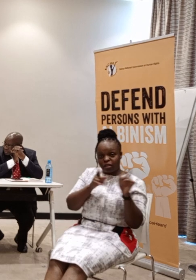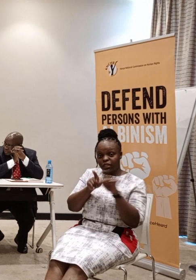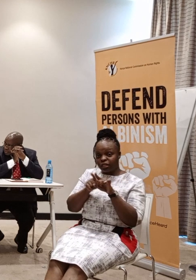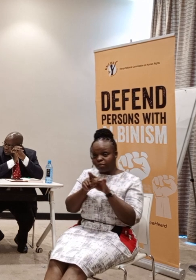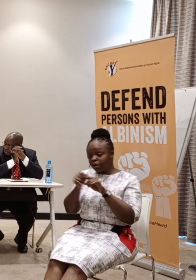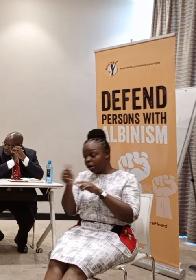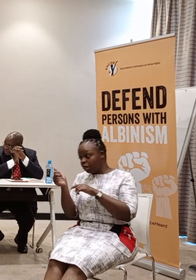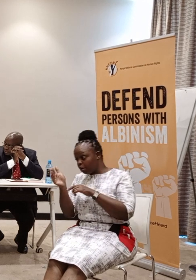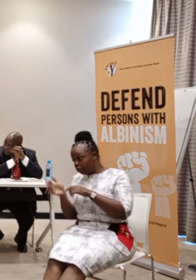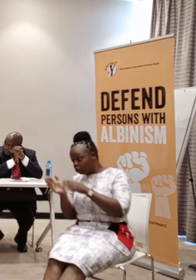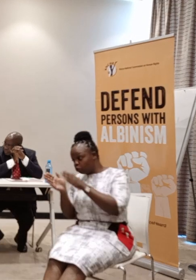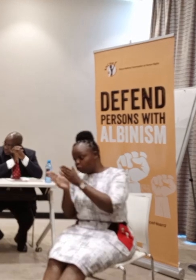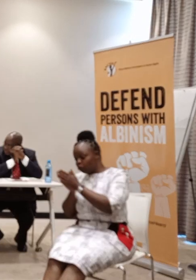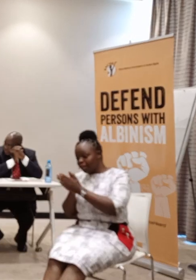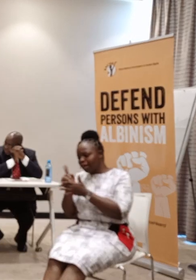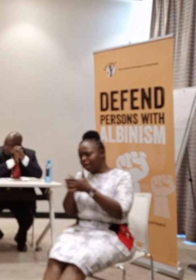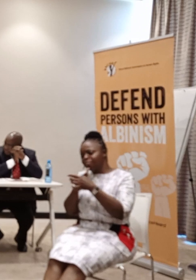with albinism was a cameraman.